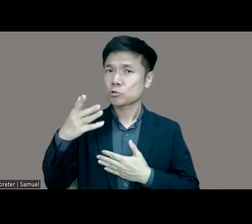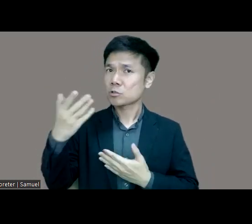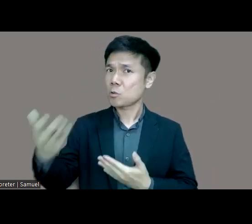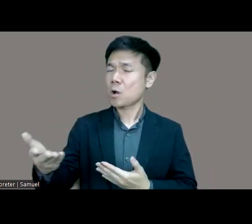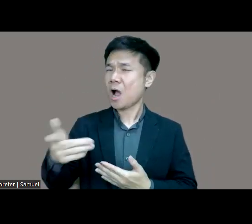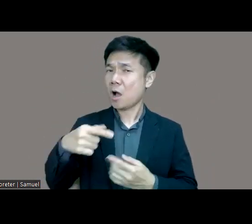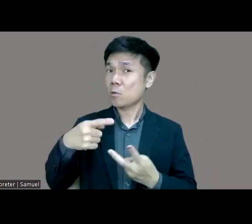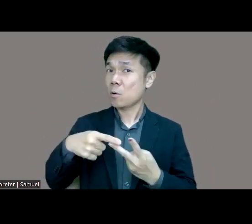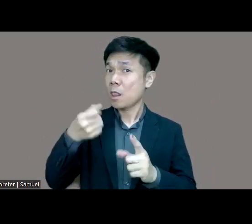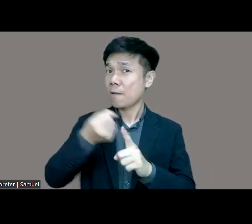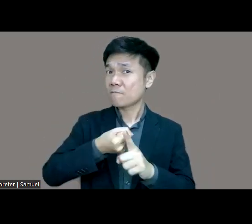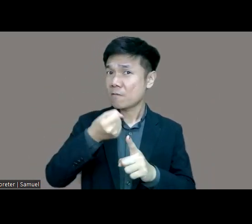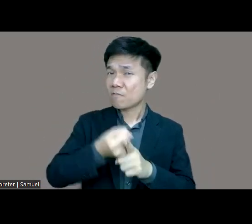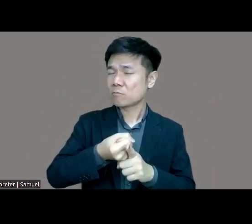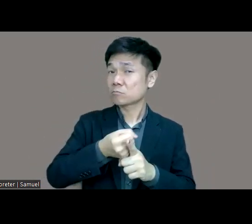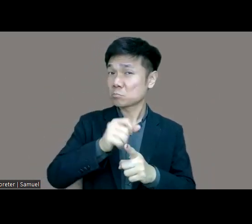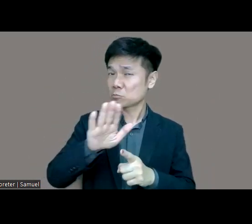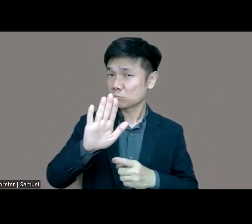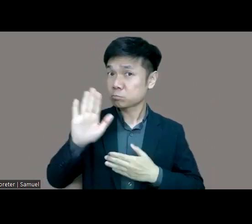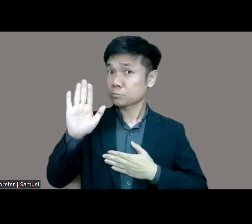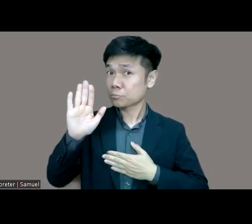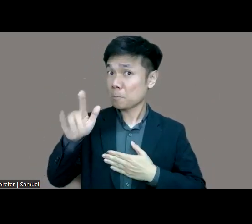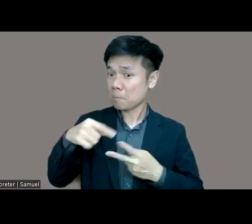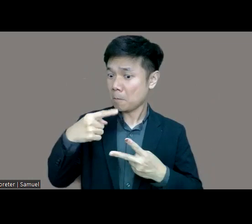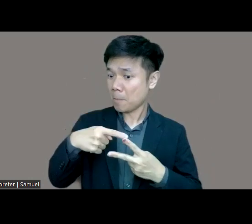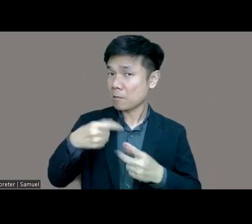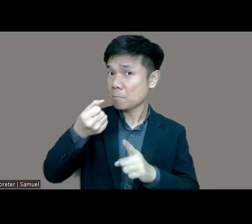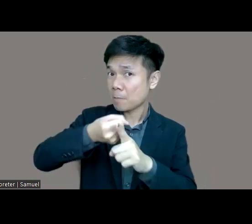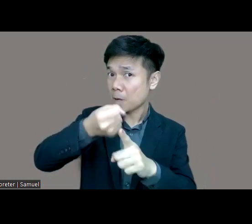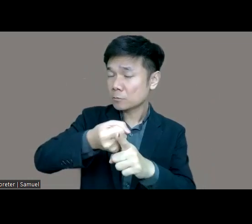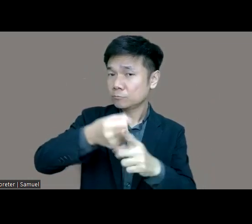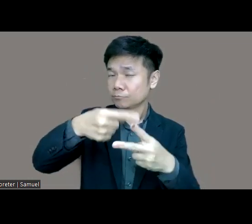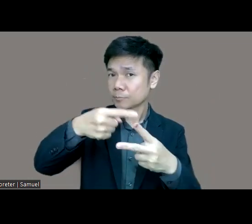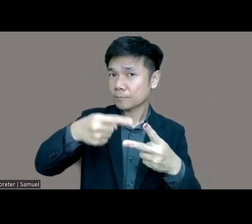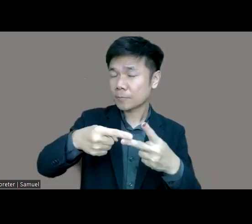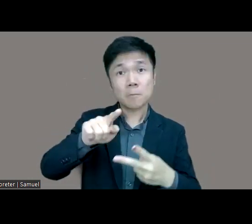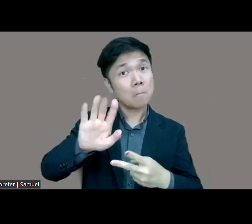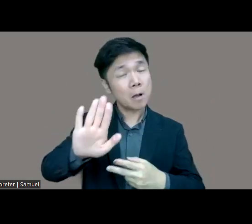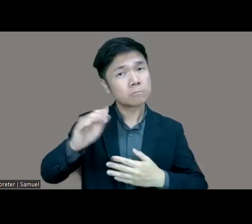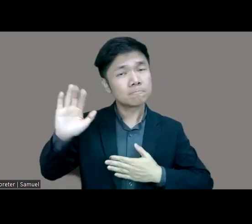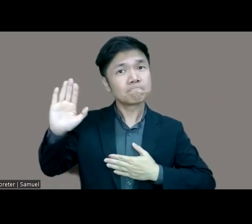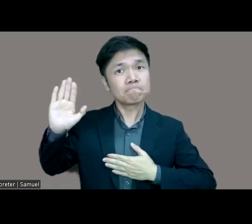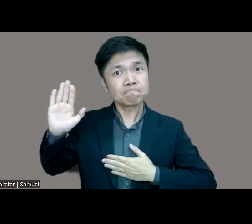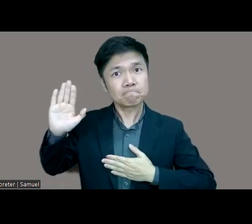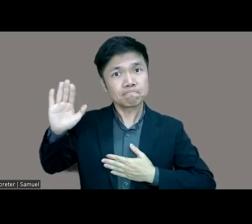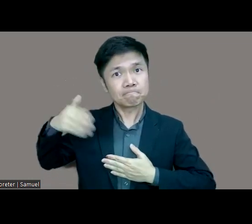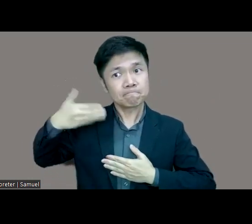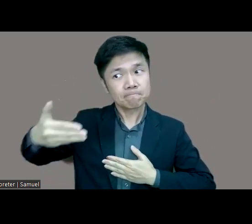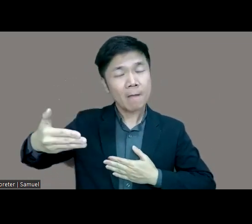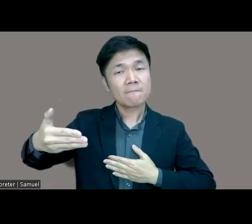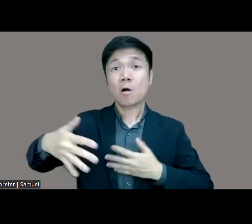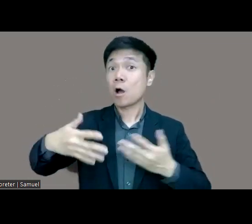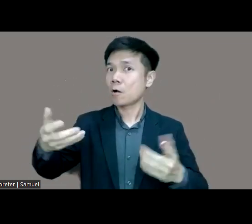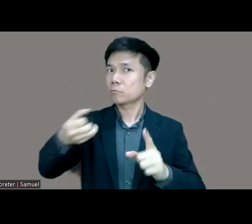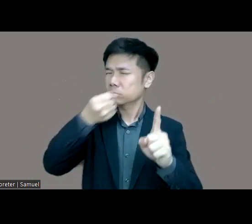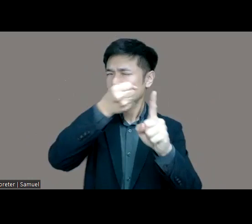advocate to get a strong pledge. And we hope to use this pledging mechanism as an important tool to address many